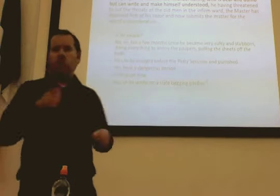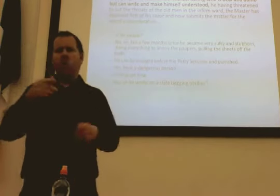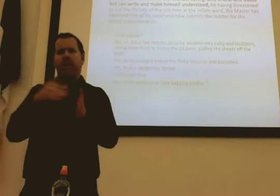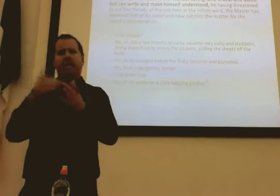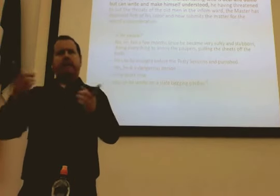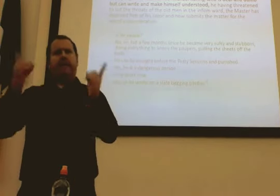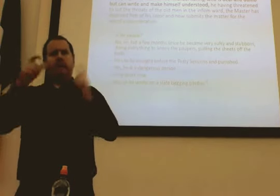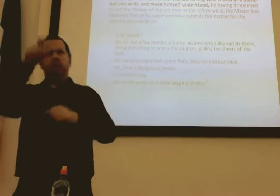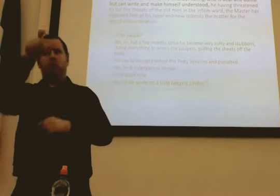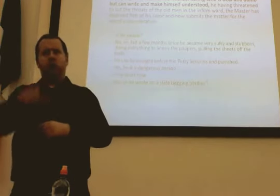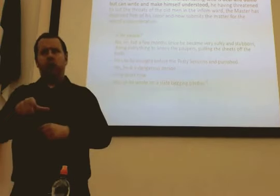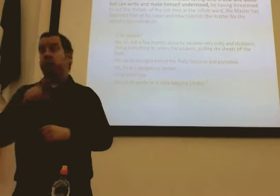more stubborn and sulky.